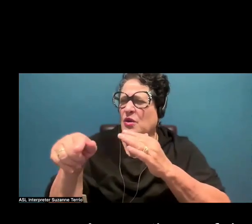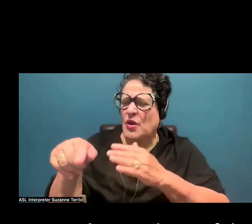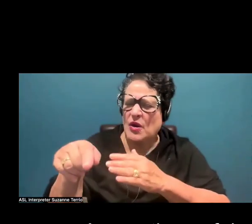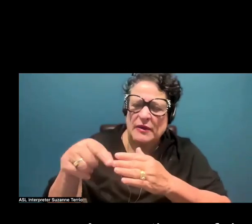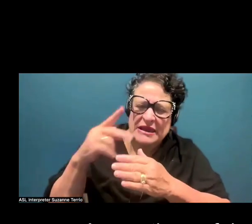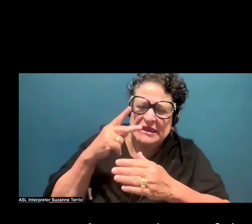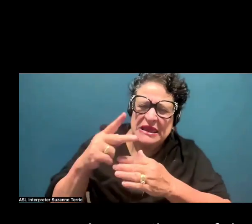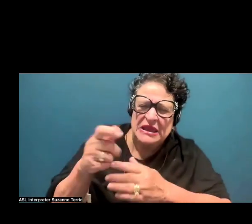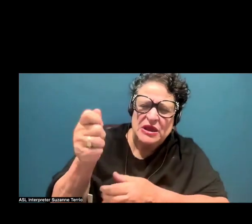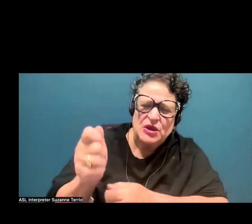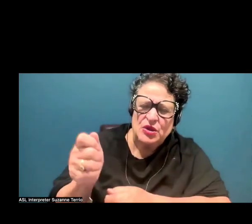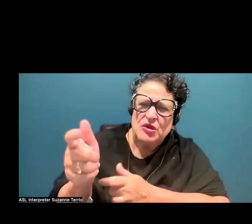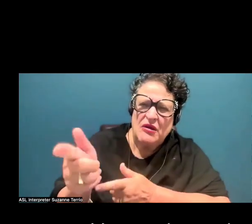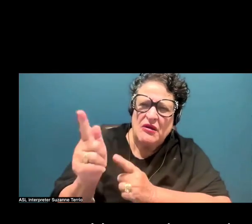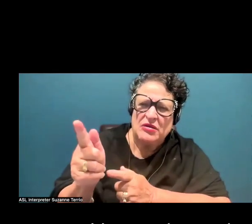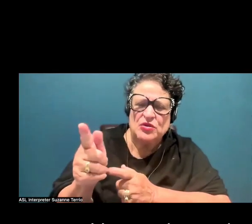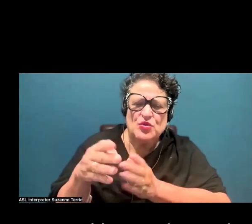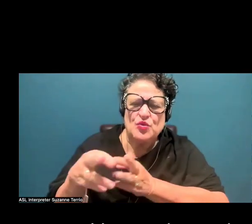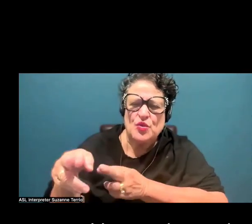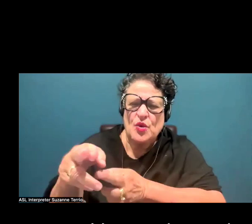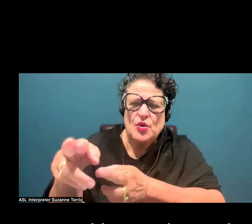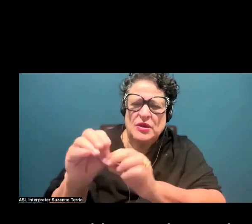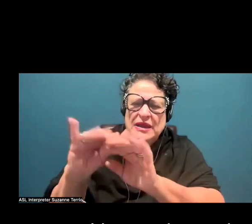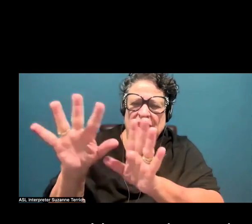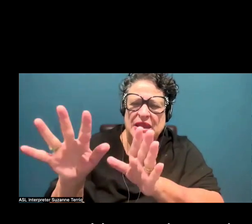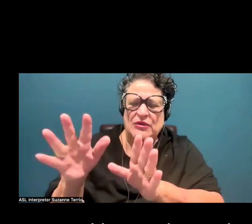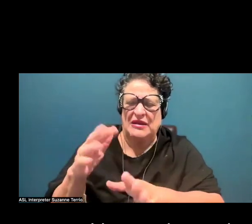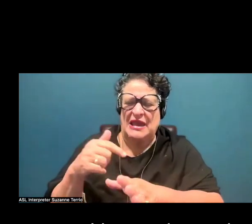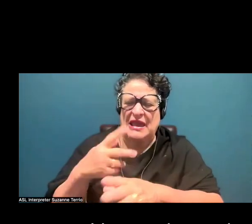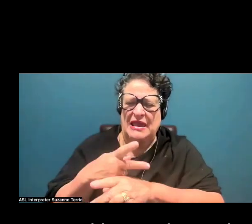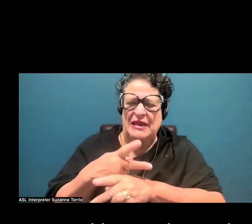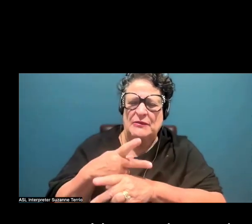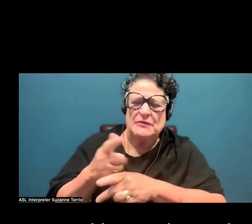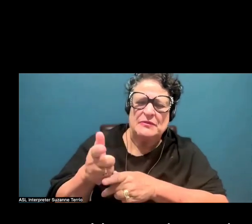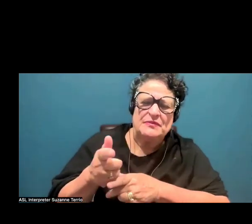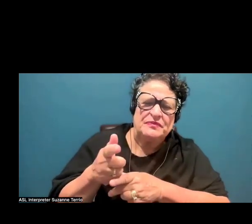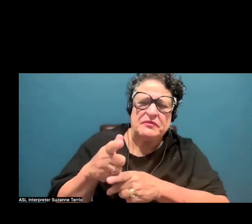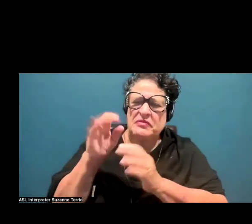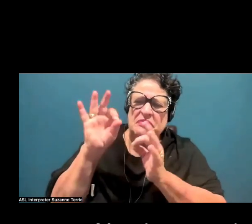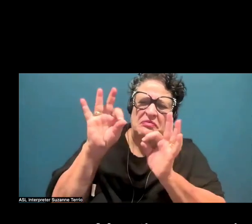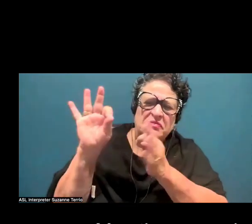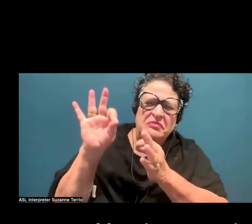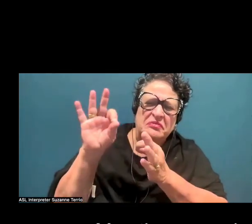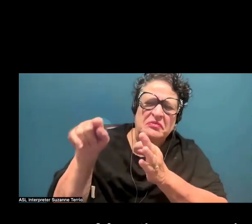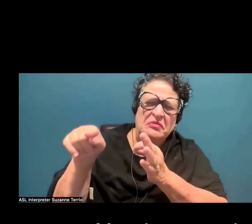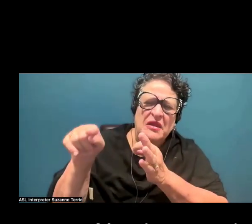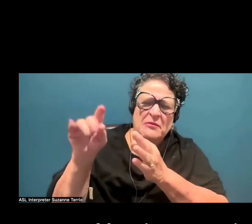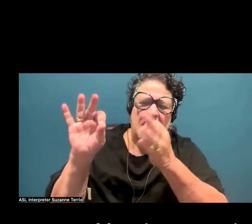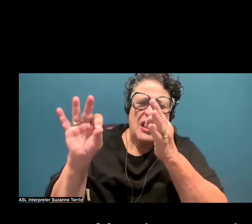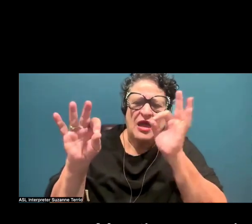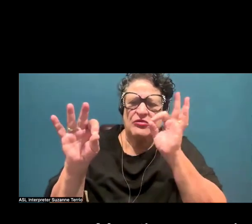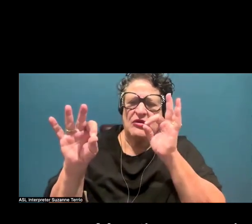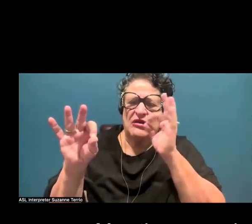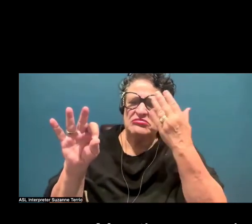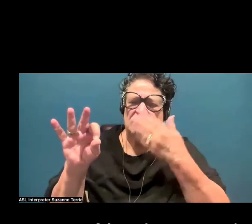railing. Road clear. I keep mine up just in case, keep the sight raised to my left eye. My other eye's dead, gone